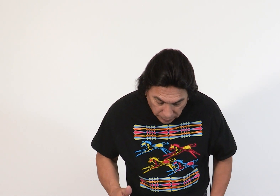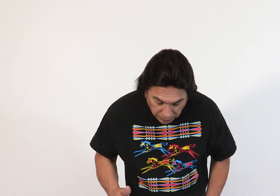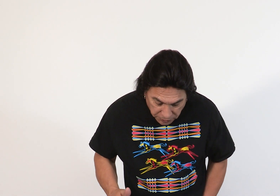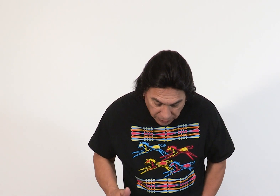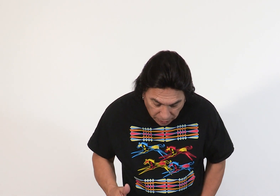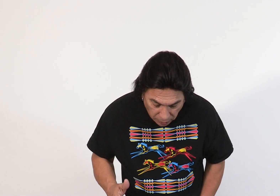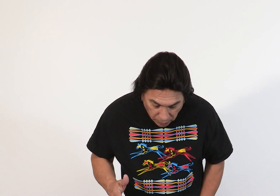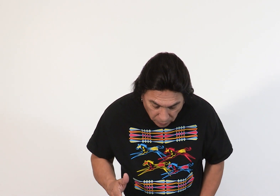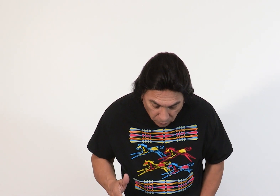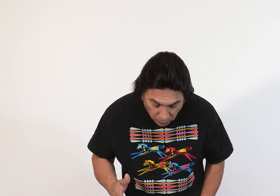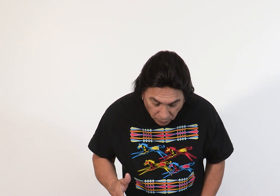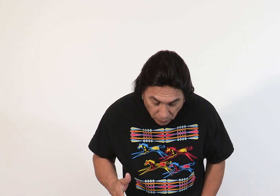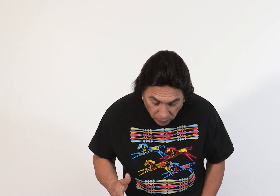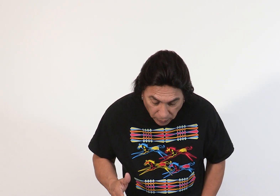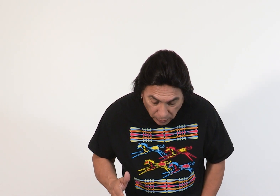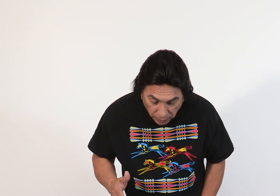Let's say